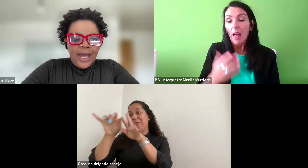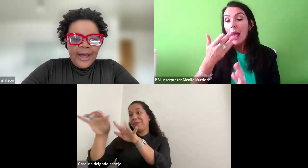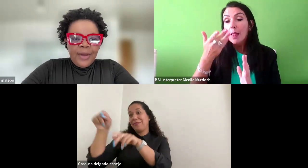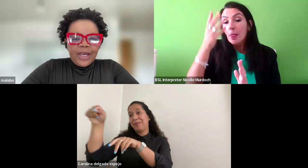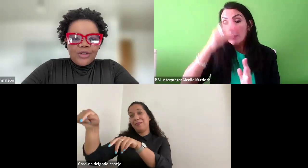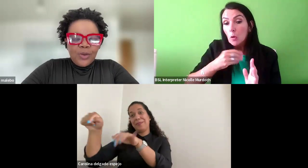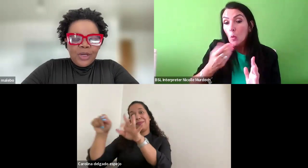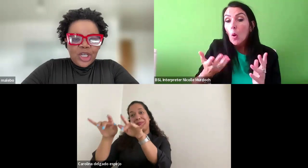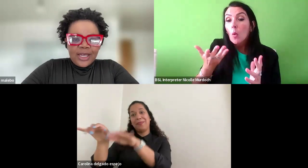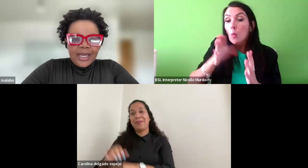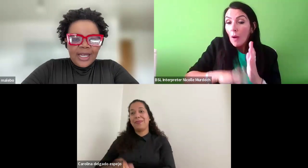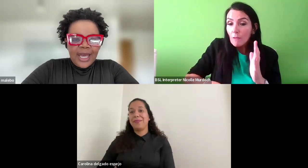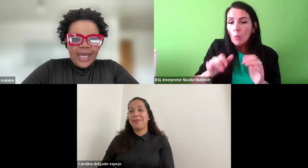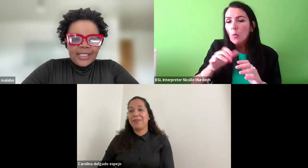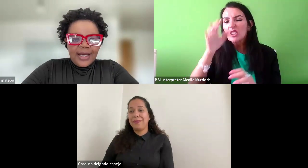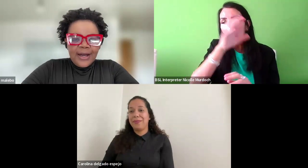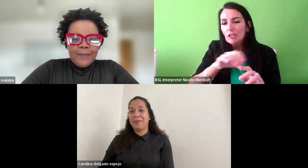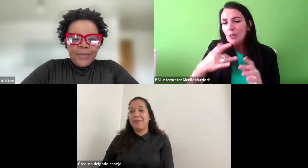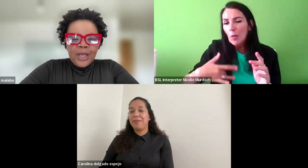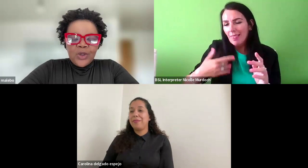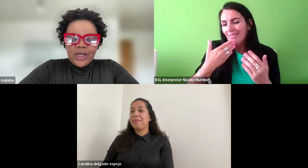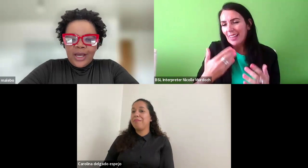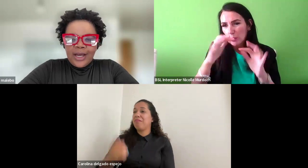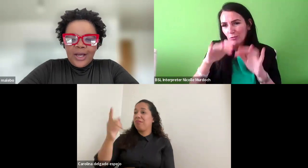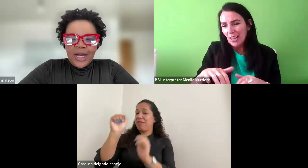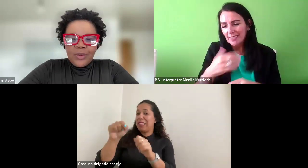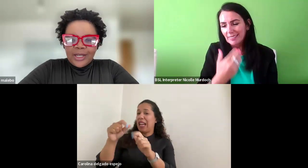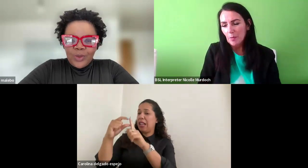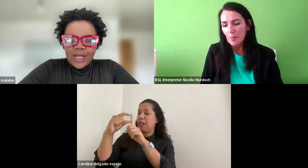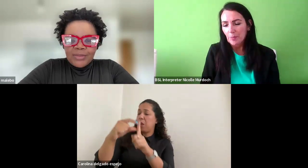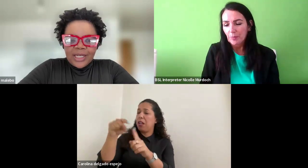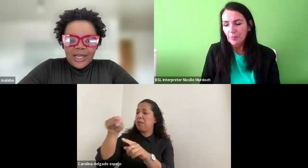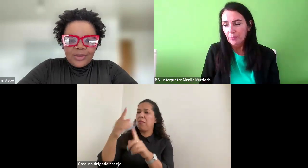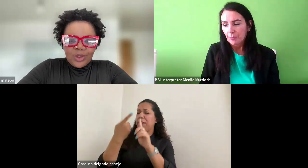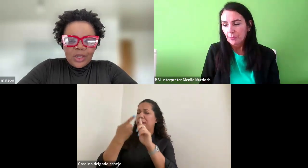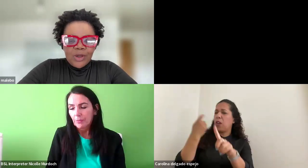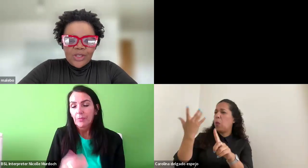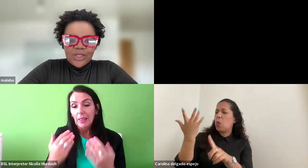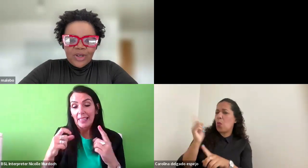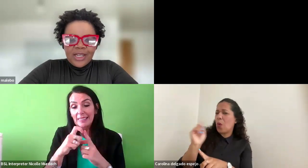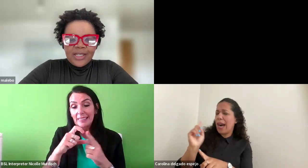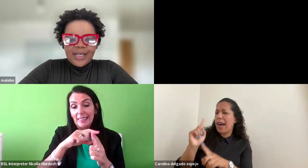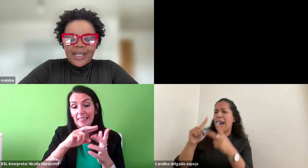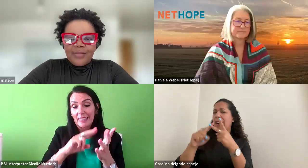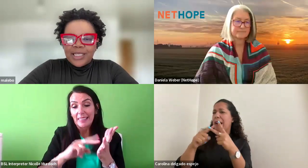from. Thank you so much, Ed, again. And I would like to welcome Daniela to join me on the screen. Daniela, please